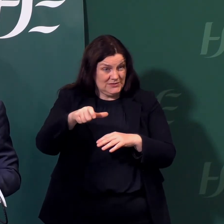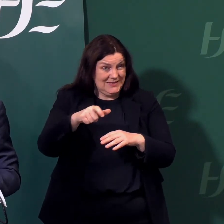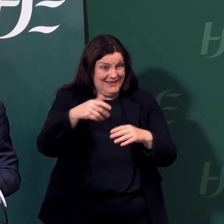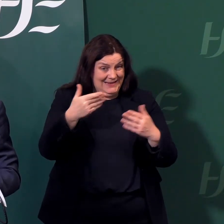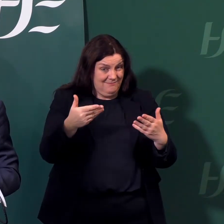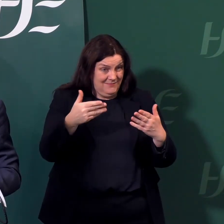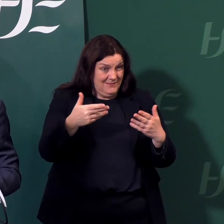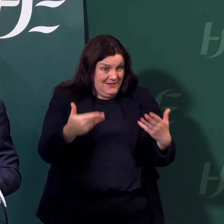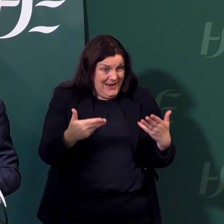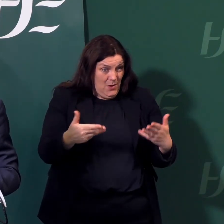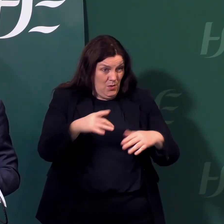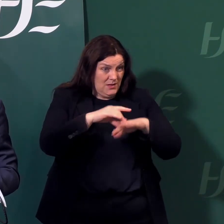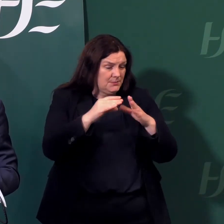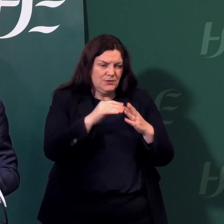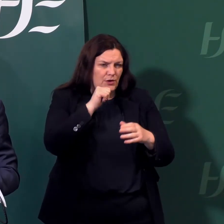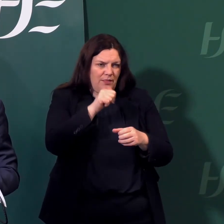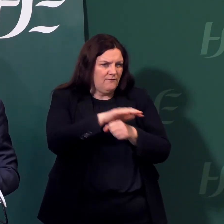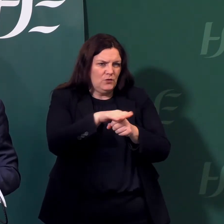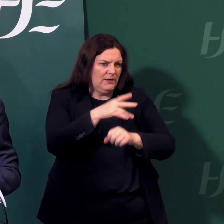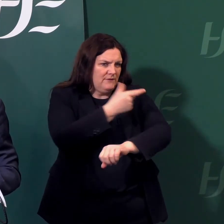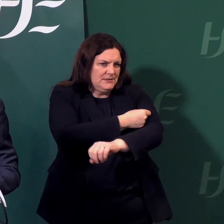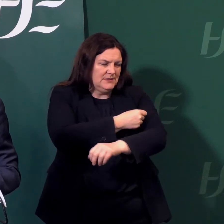hospital now aren't fully vaccinated.